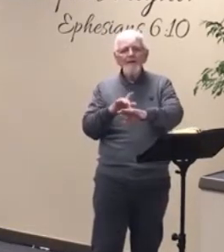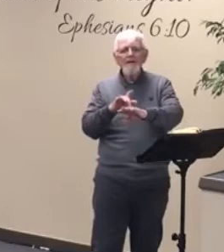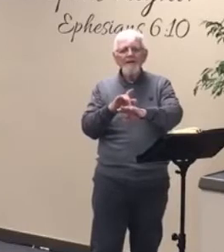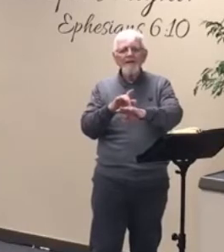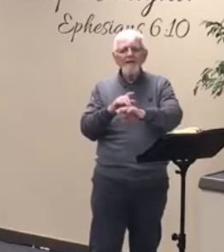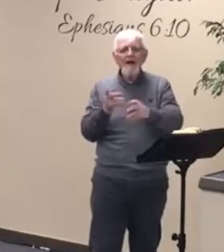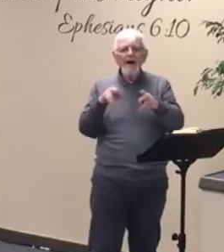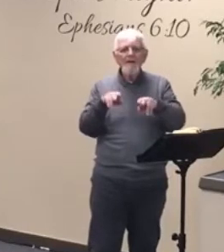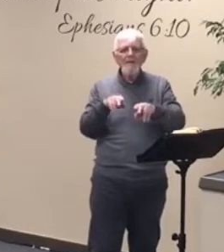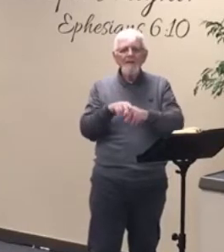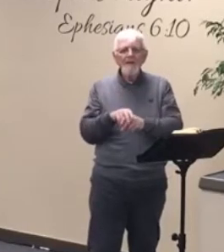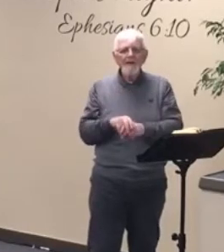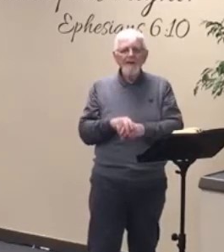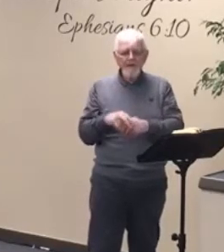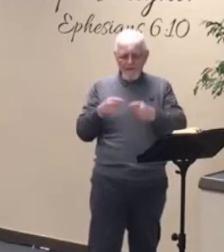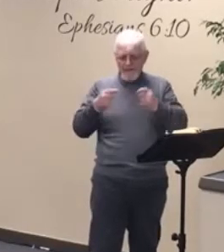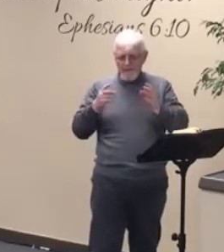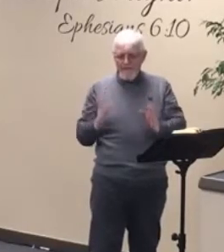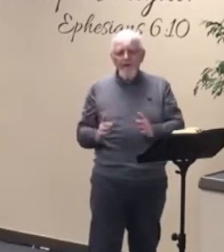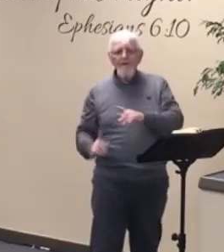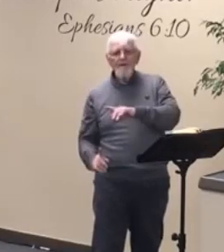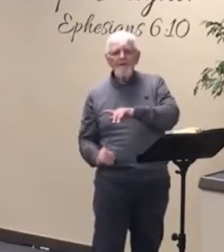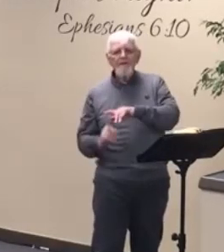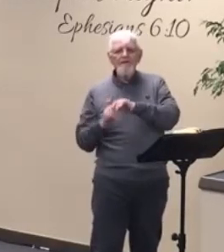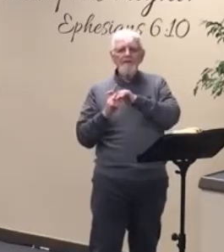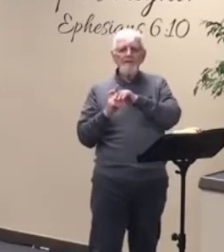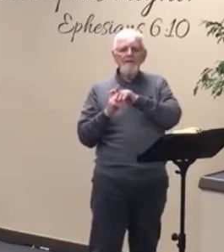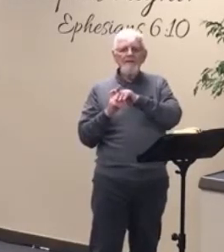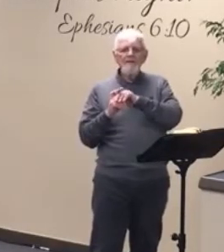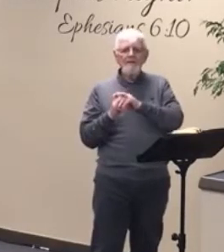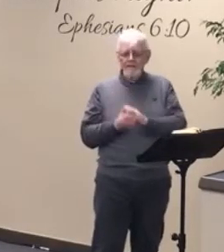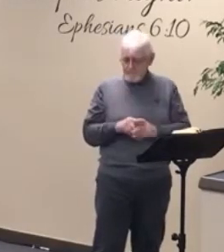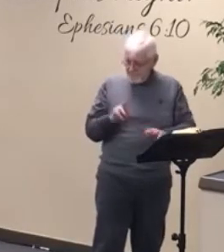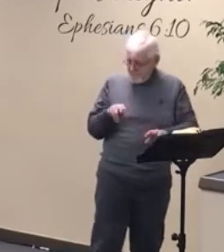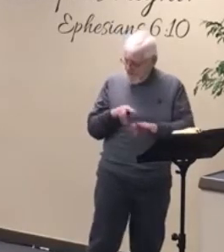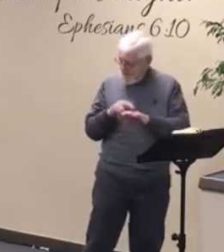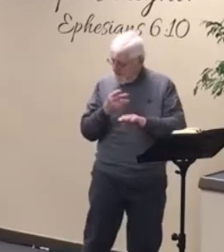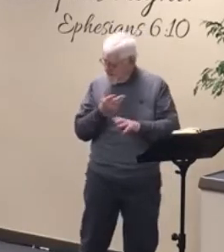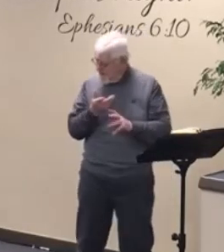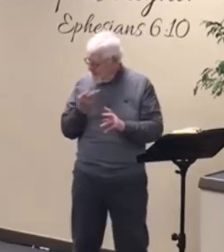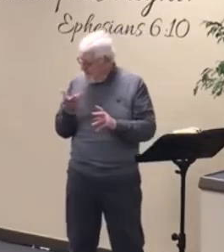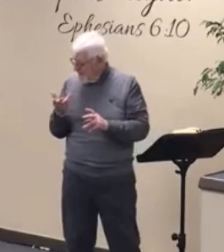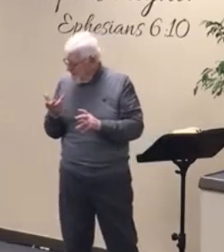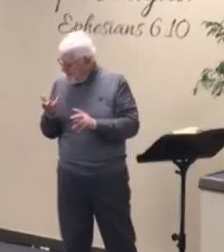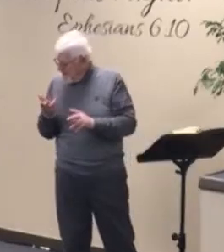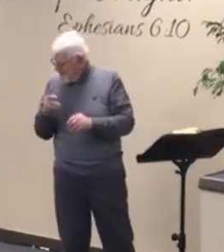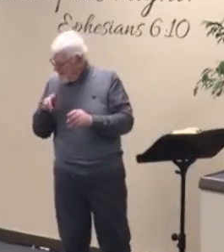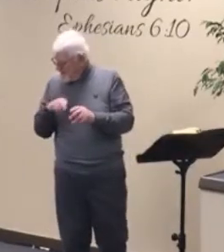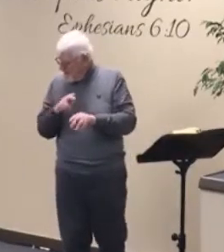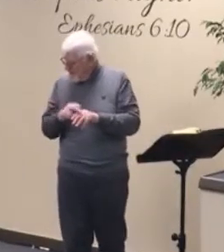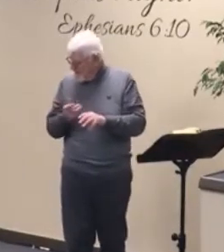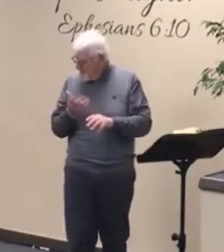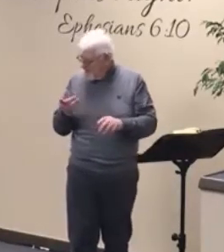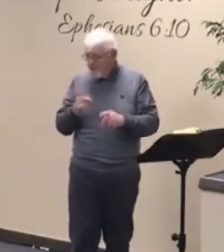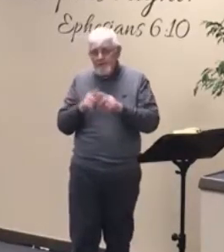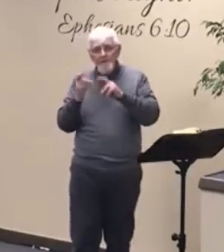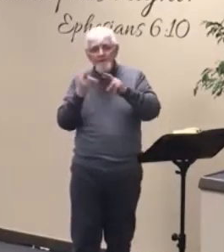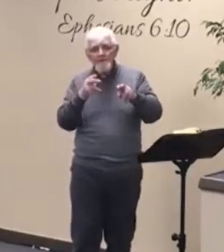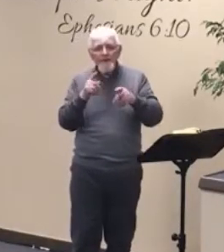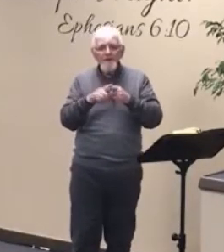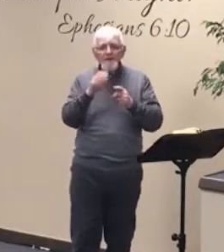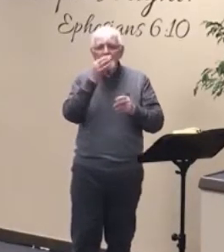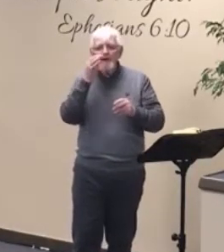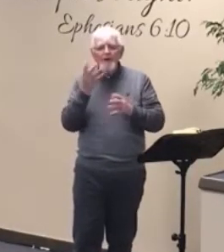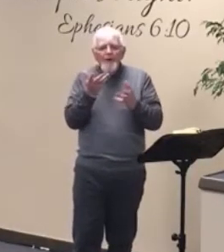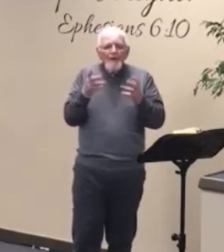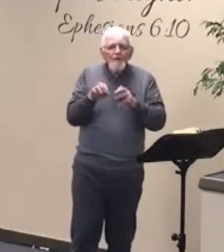You know what happens? A foe rises. It's just a natural thing. It's just a natural thing for you to respond to the famine and say, what are we going to